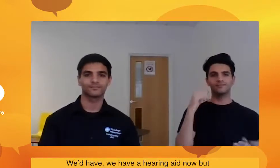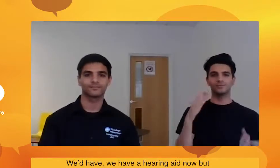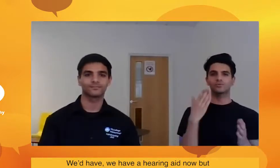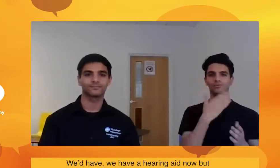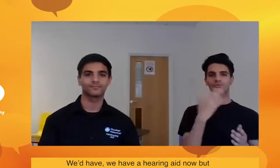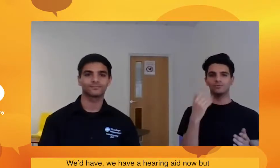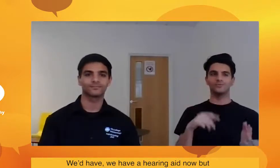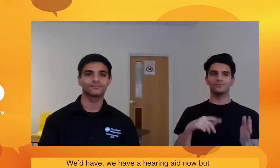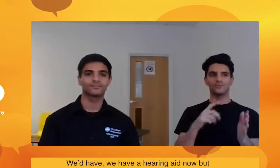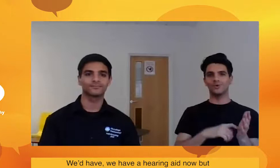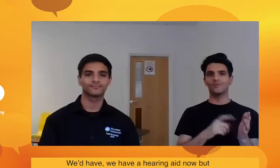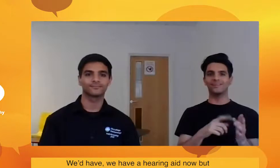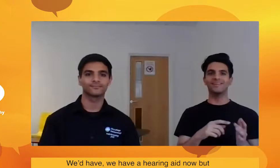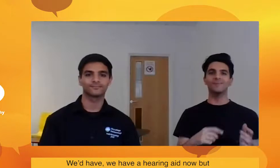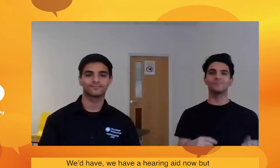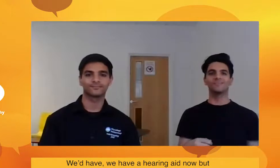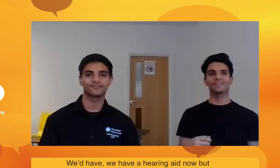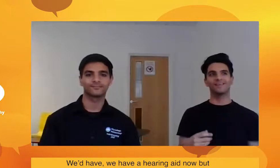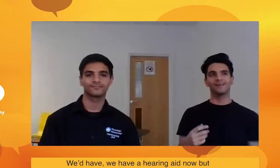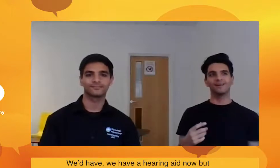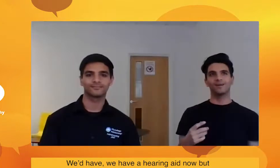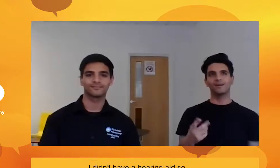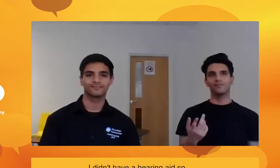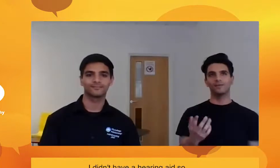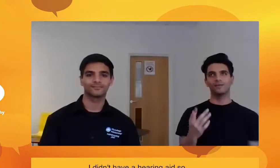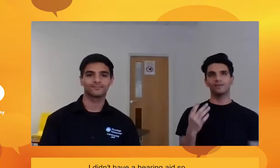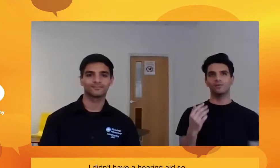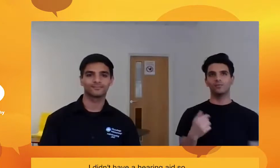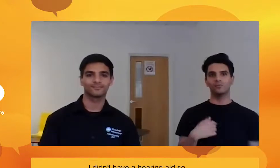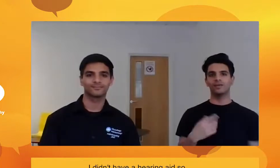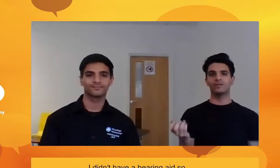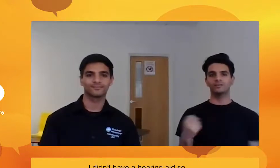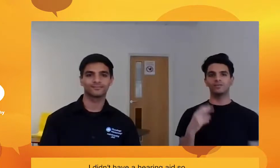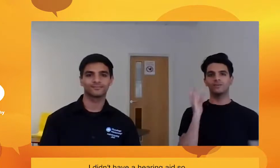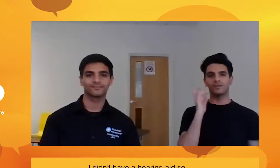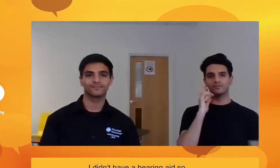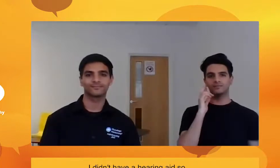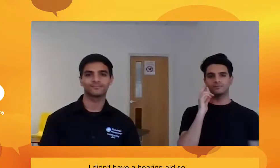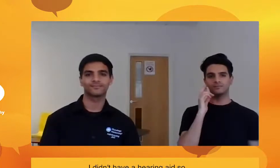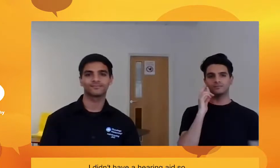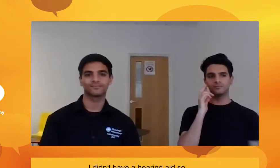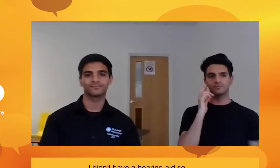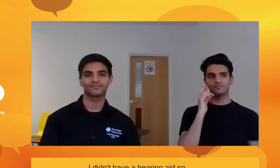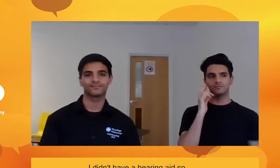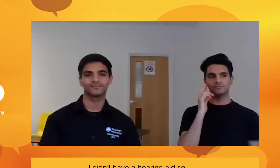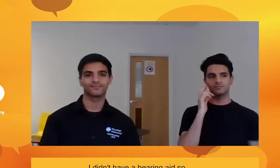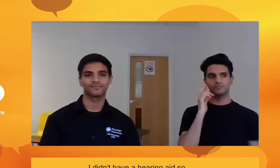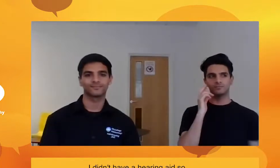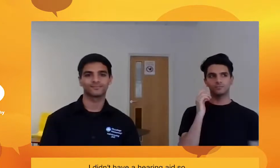have a hearing aid now, but before, when we were in school in Slovakia, I didn't have a hearing aid. So